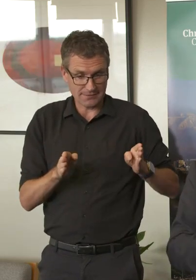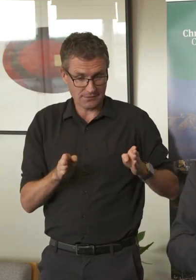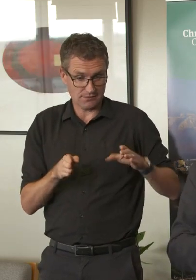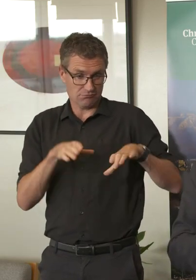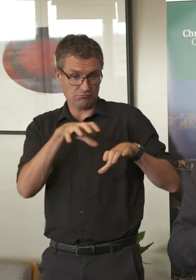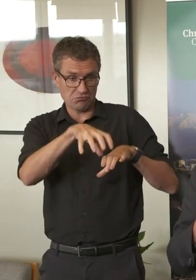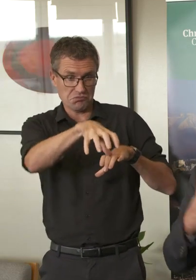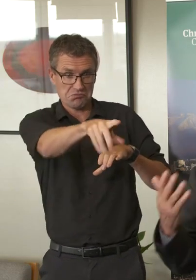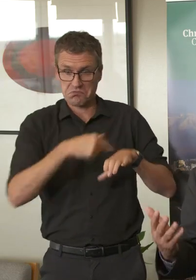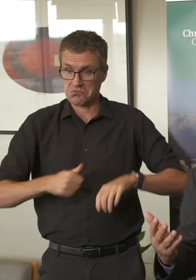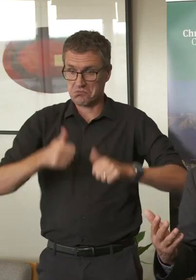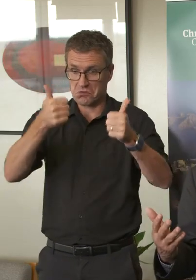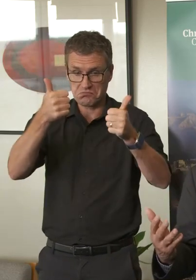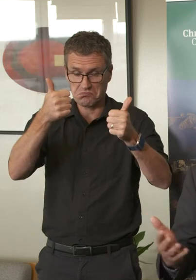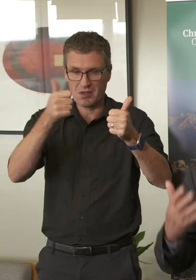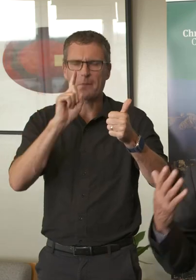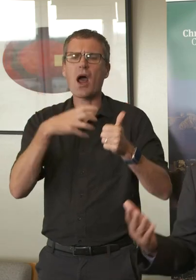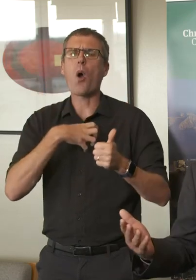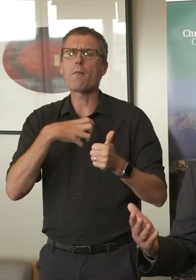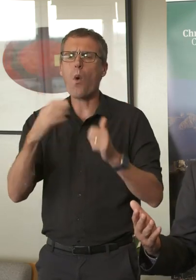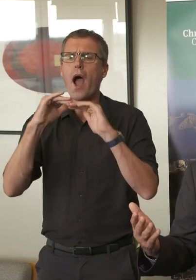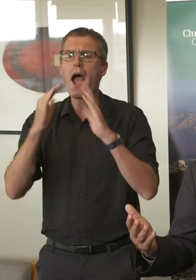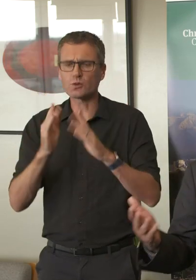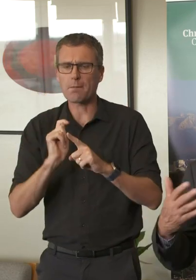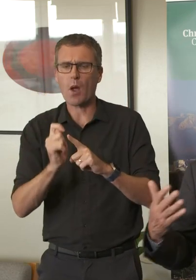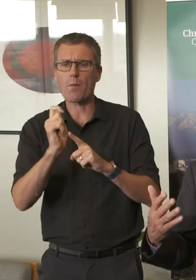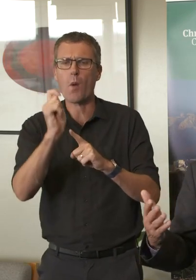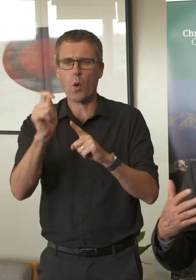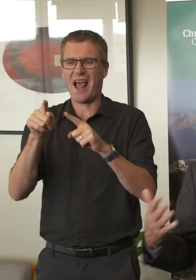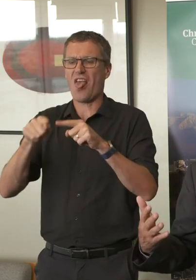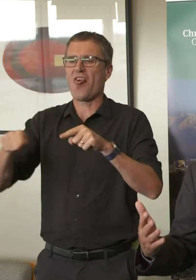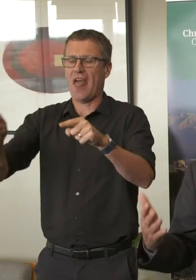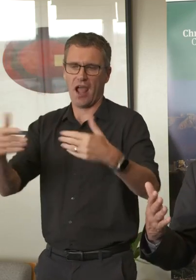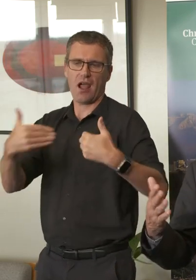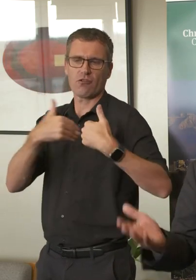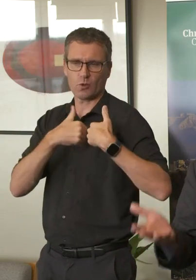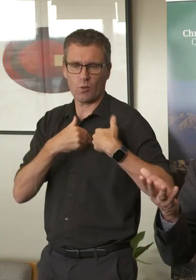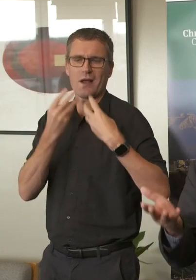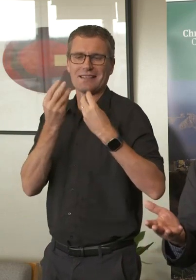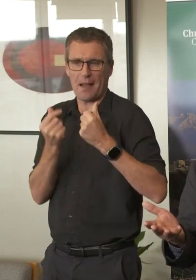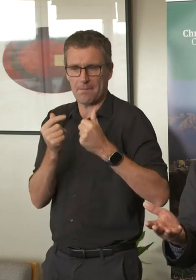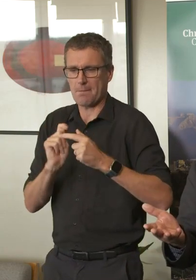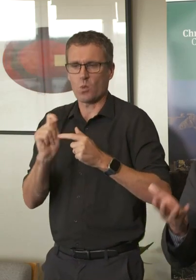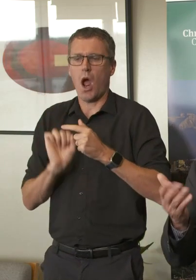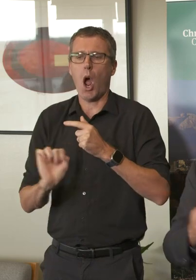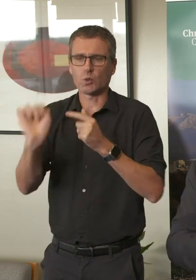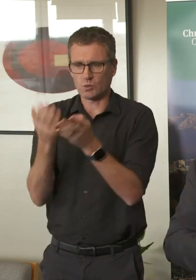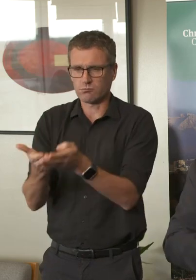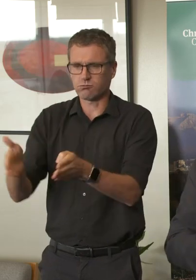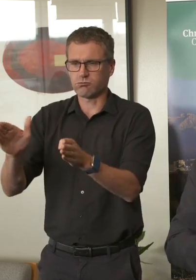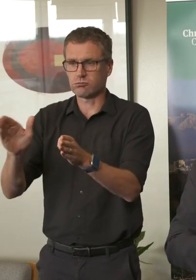than capable. As more subdivisions come on, they build their own retention ponds, some of them, which will hold water back as